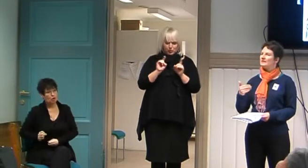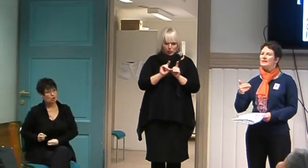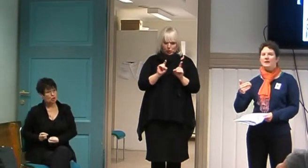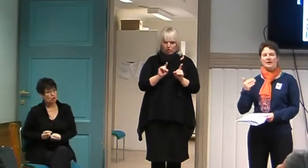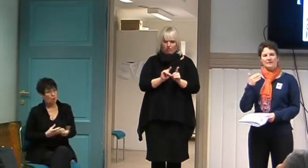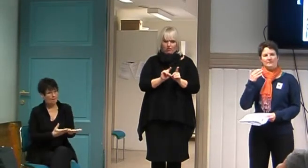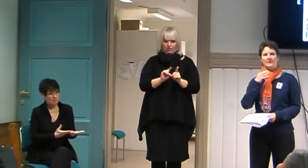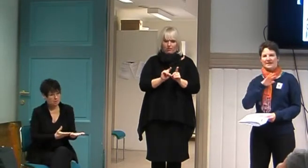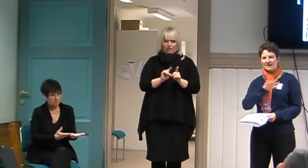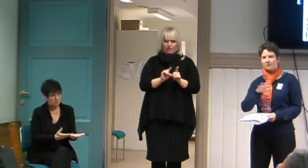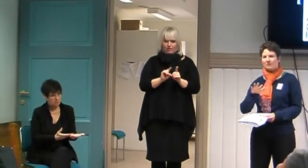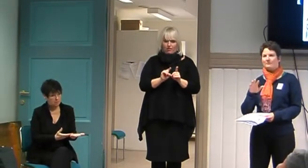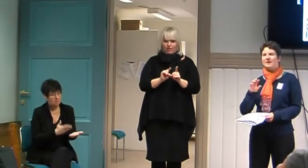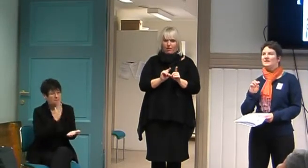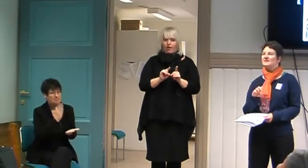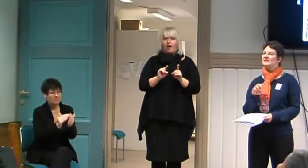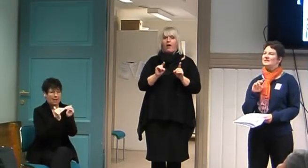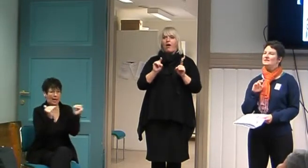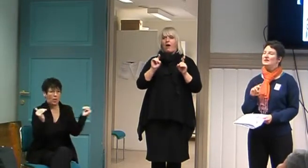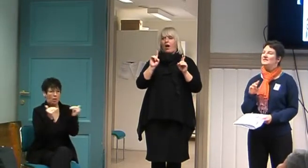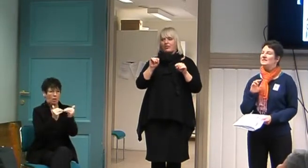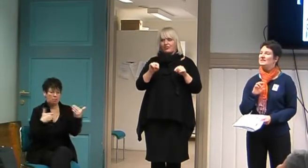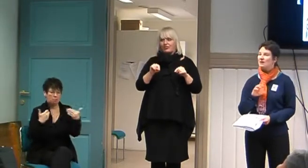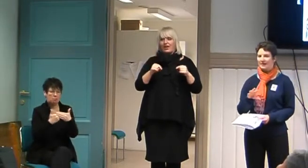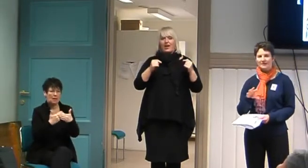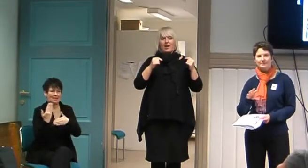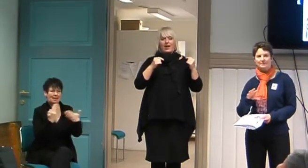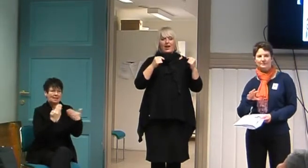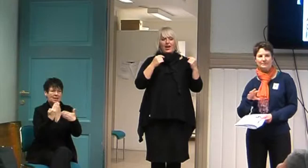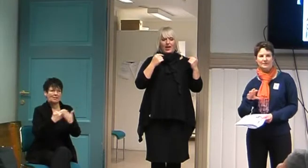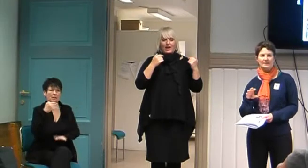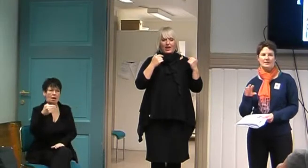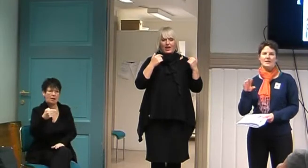be equal by 1999,